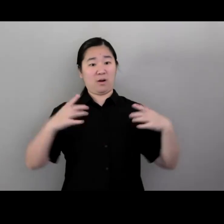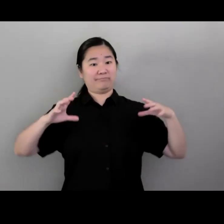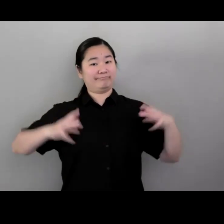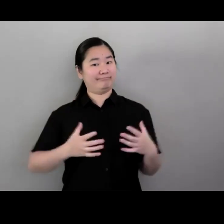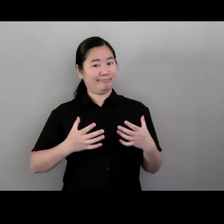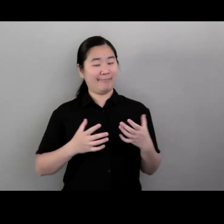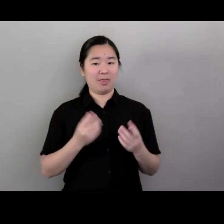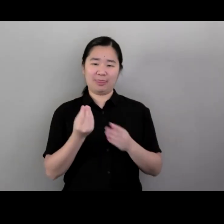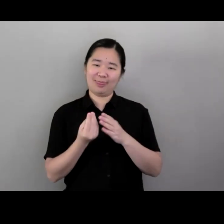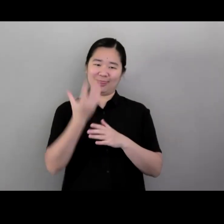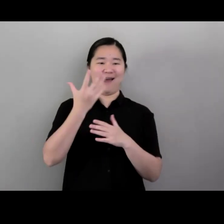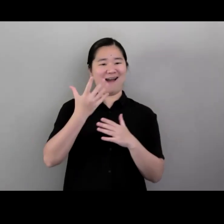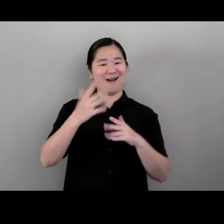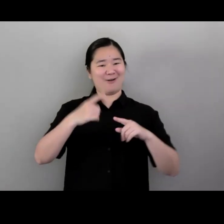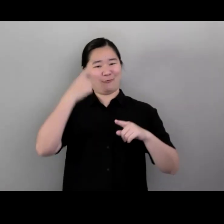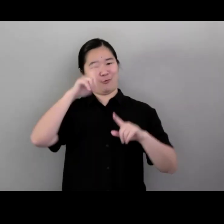with